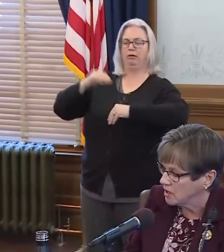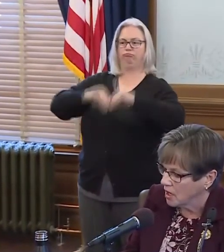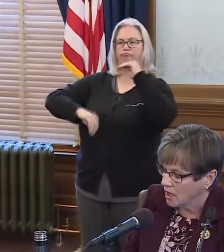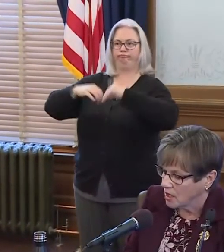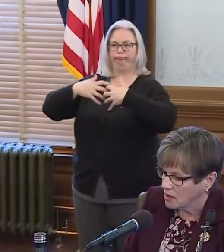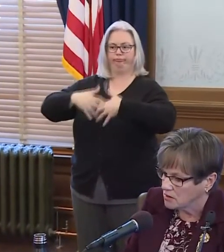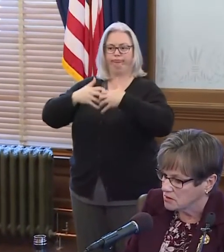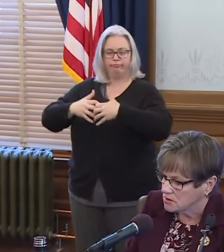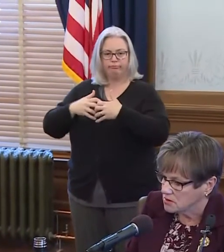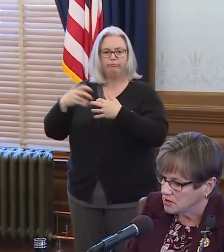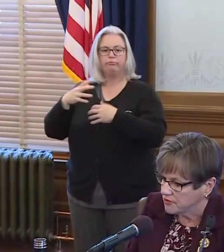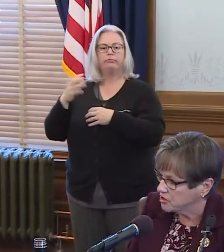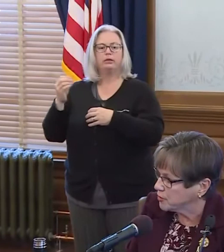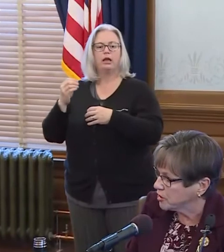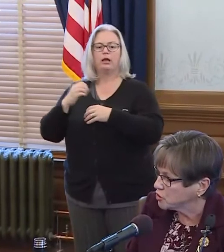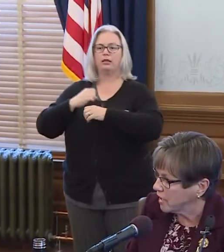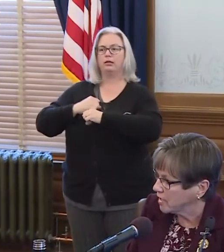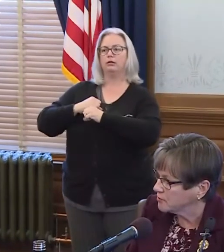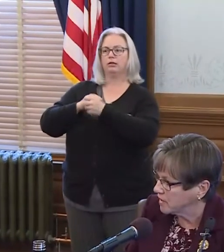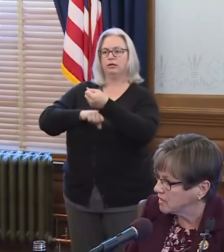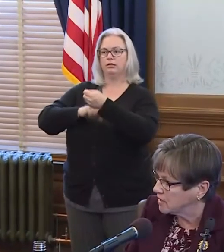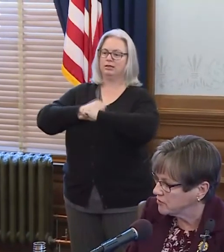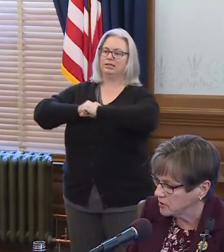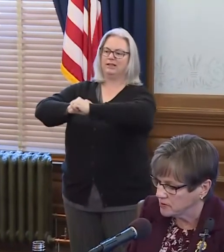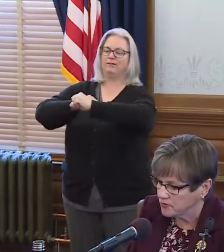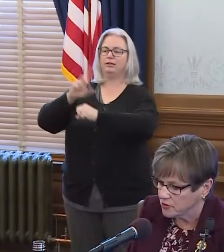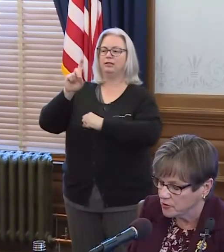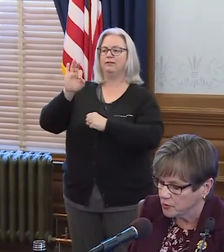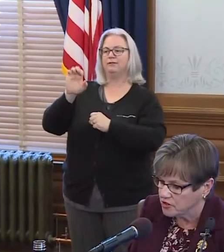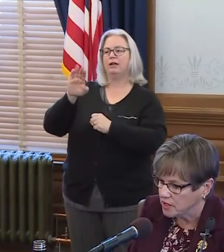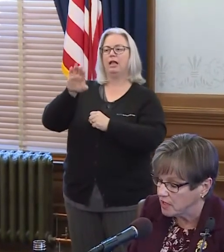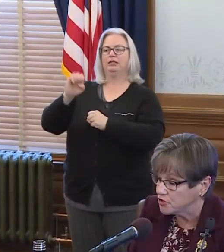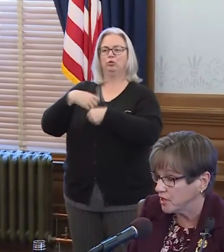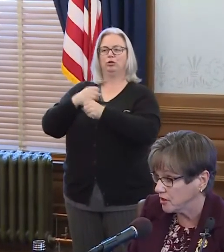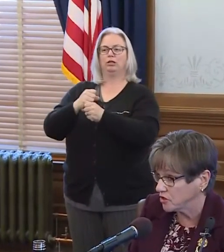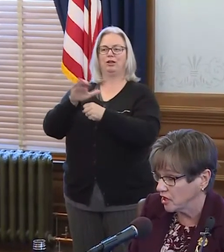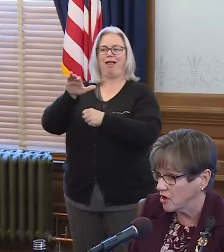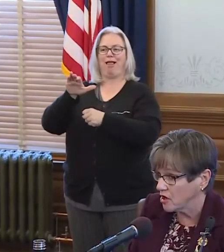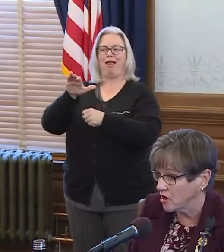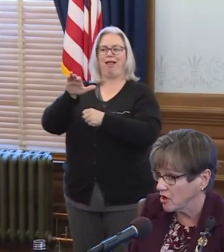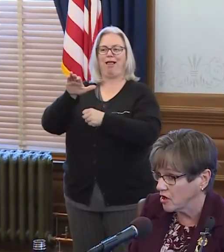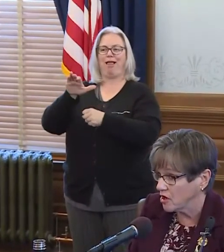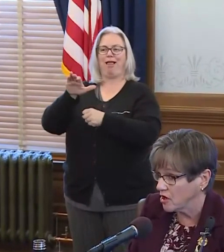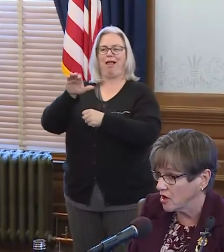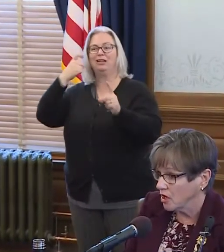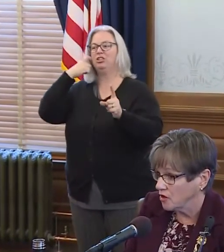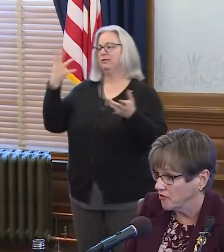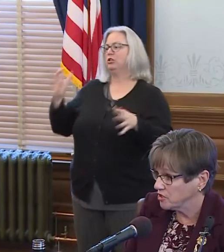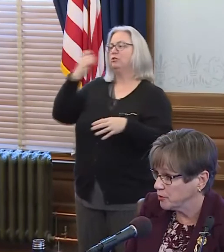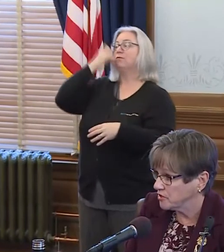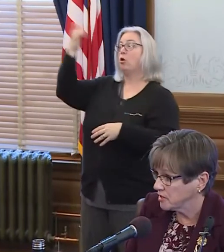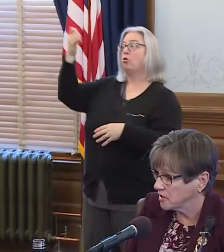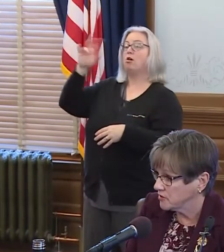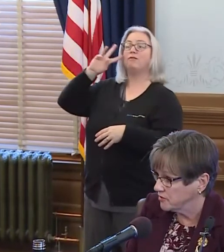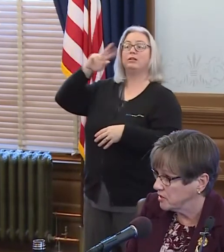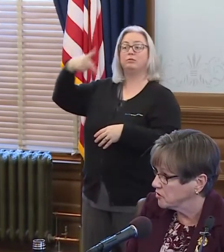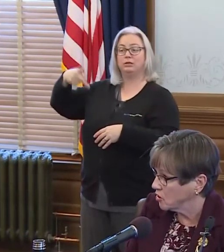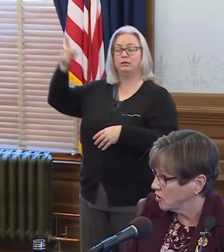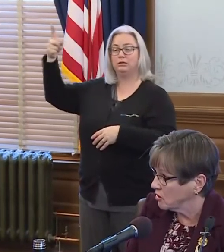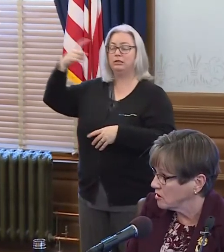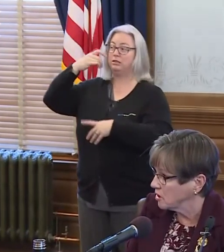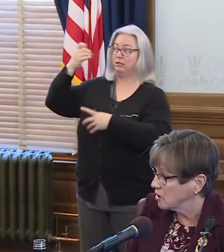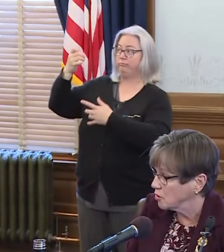the Defense Production Act mandate from the president. I just actually got off the phone. The vice president